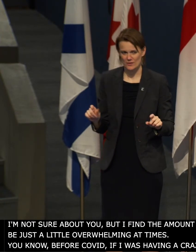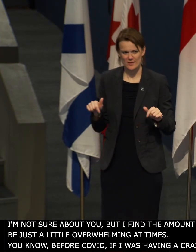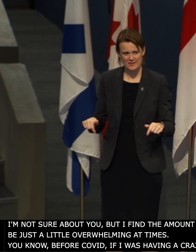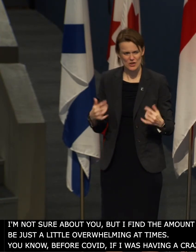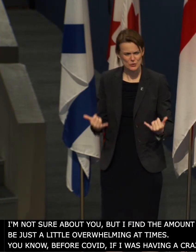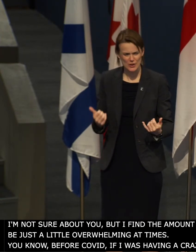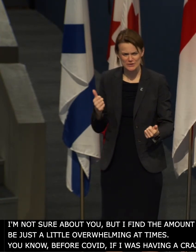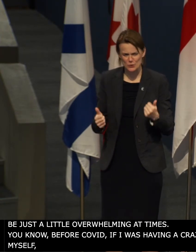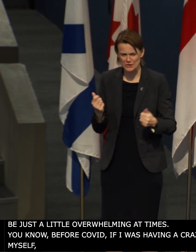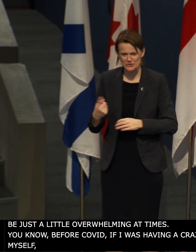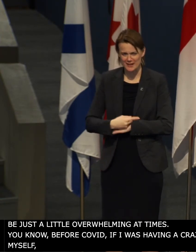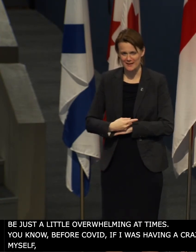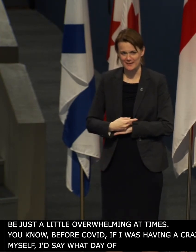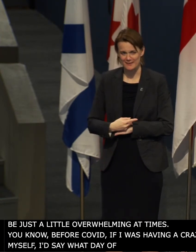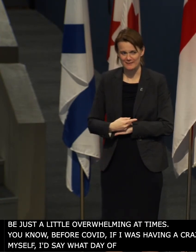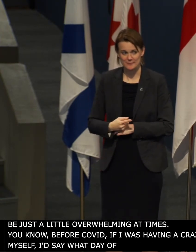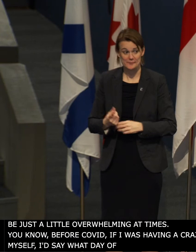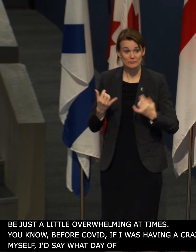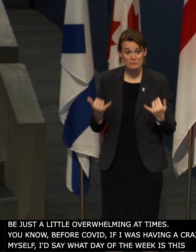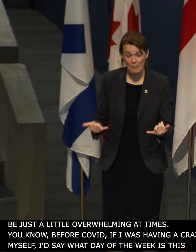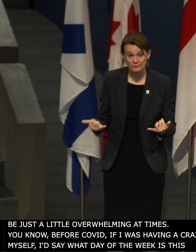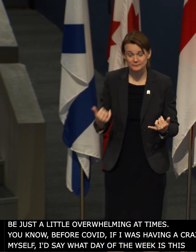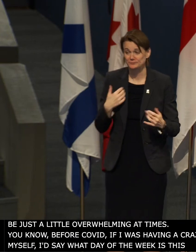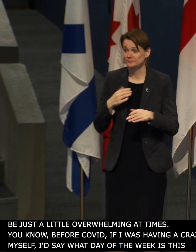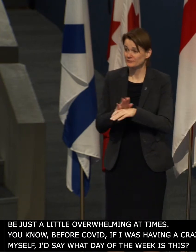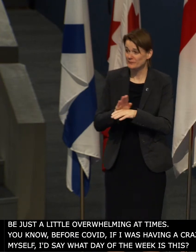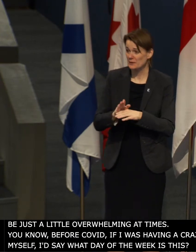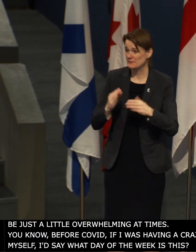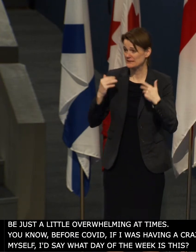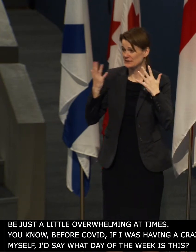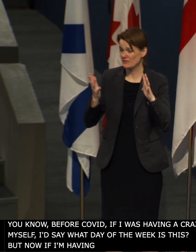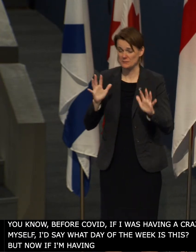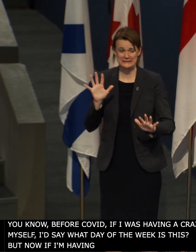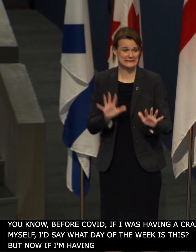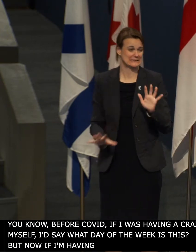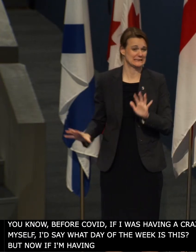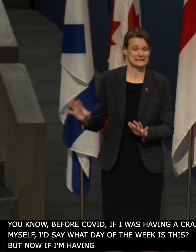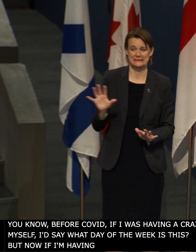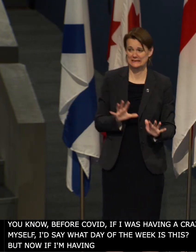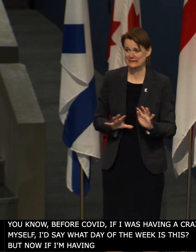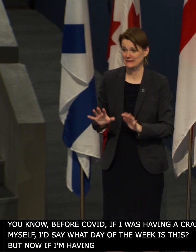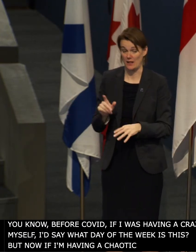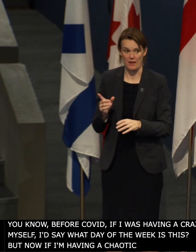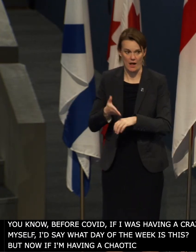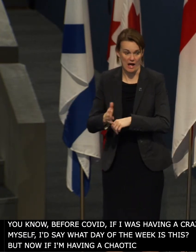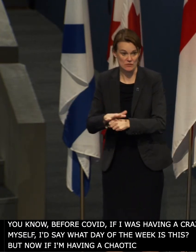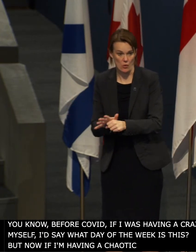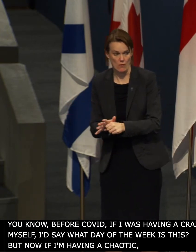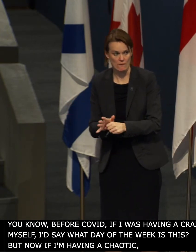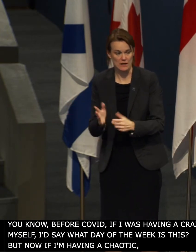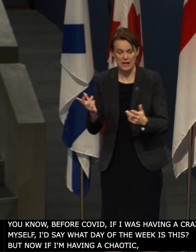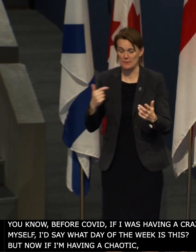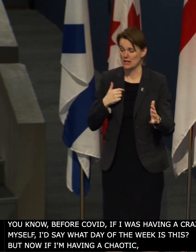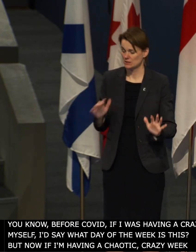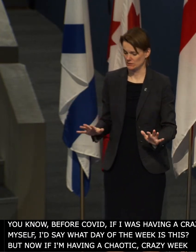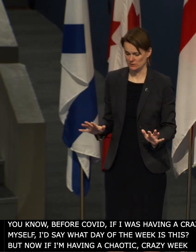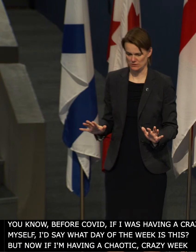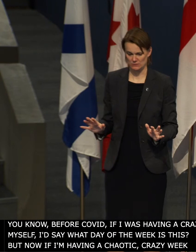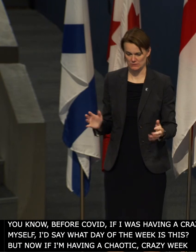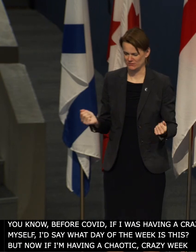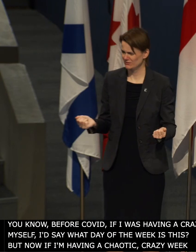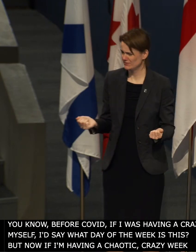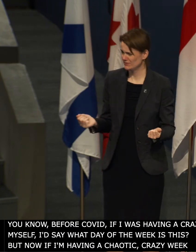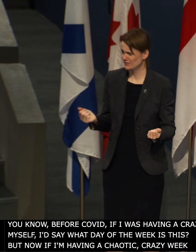the week is this? But now if I'm having a chaotic, crazy week in a post-pandemic environment, I'll pause and I'll ask myself, my